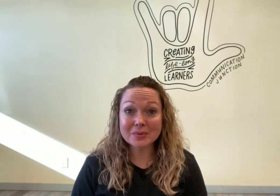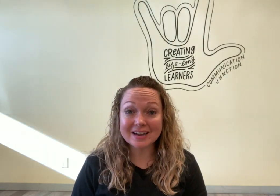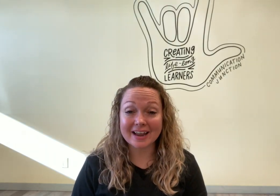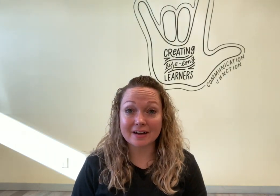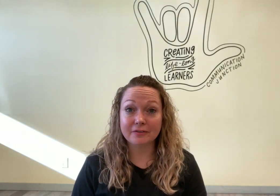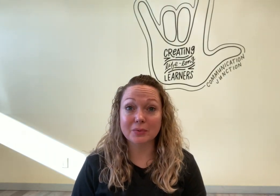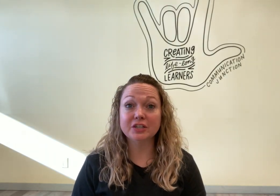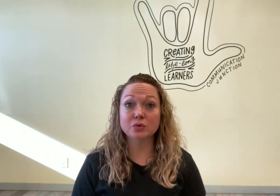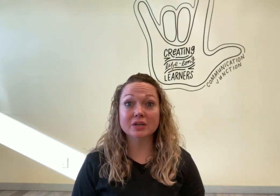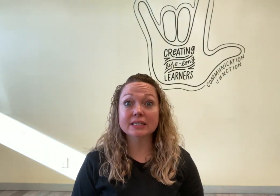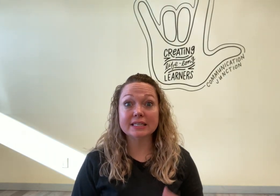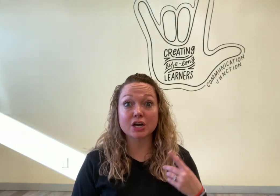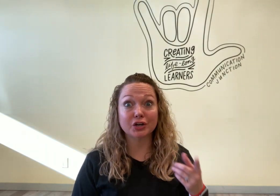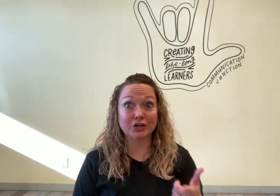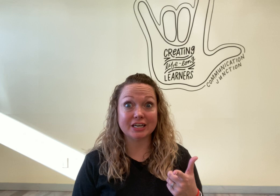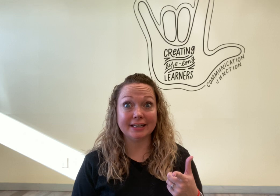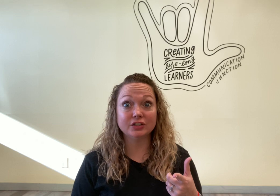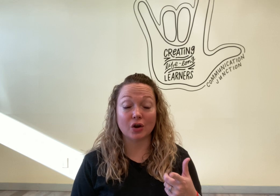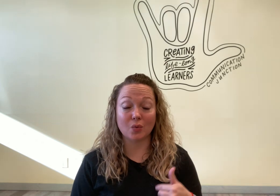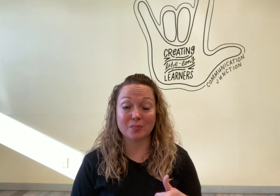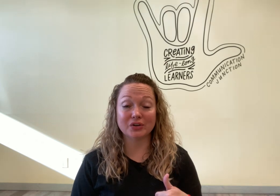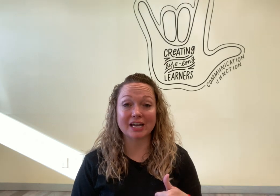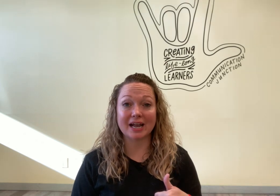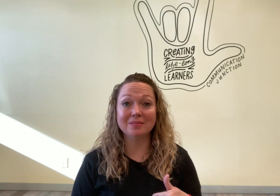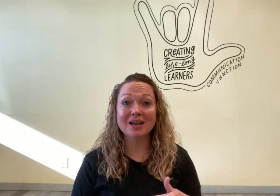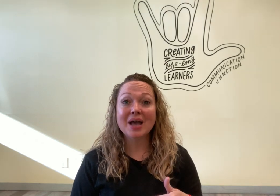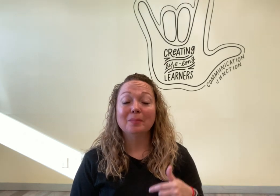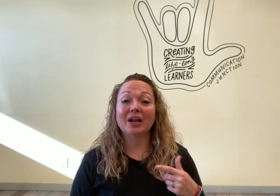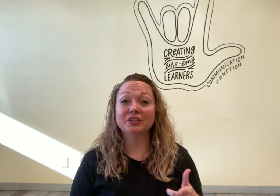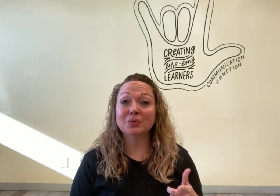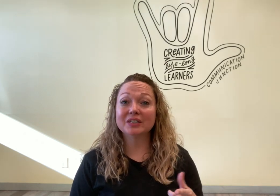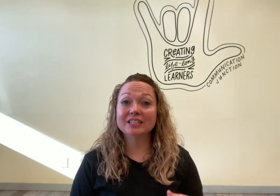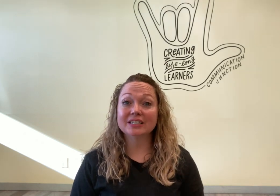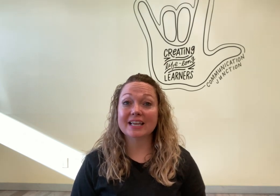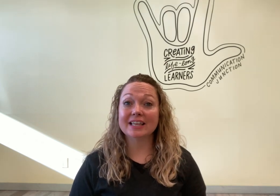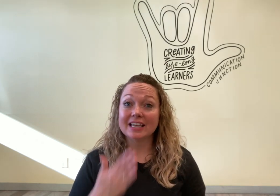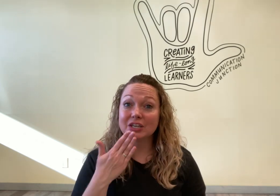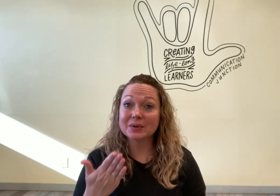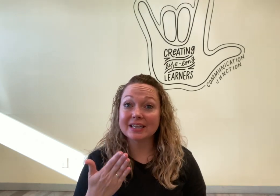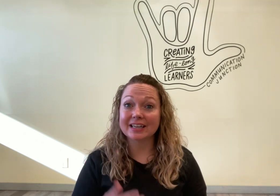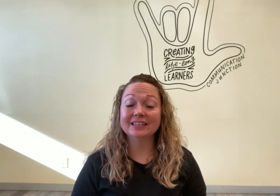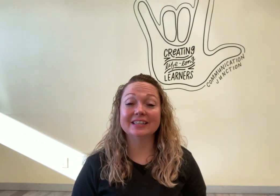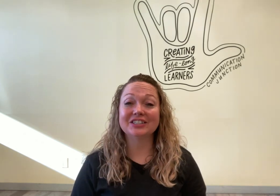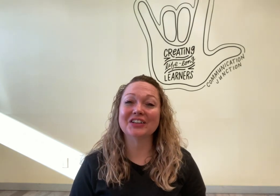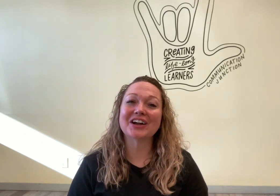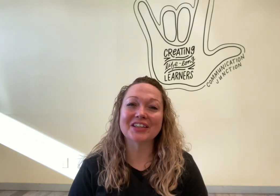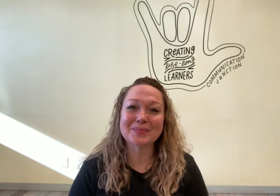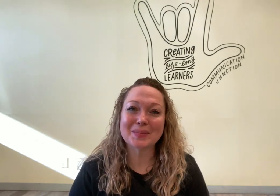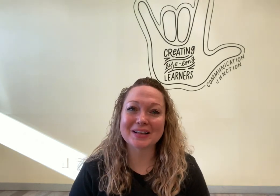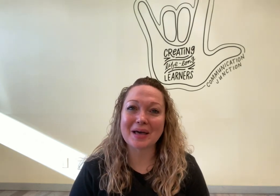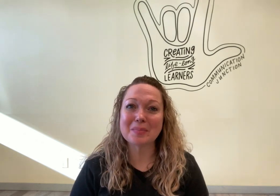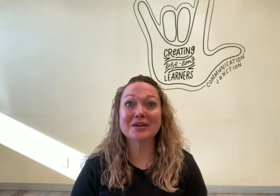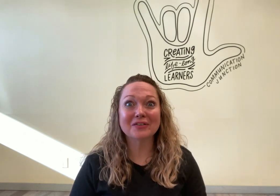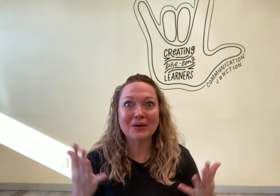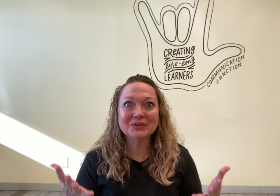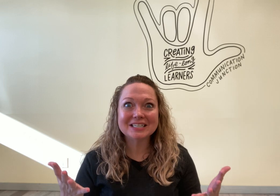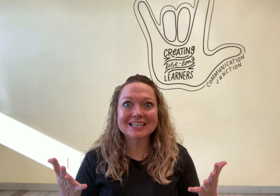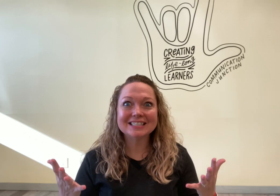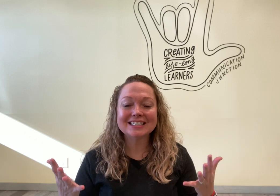have for you. I do want to sing our Goodnight Song one more time, but I also wanted to say thank you again to the Chillicothe Public Library for hosting us today